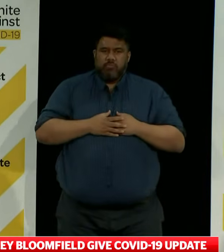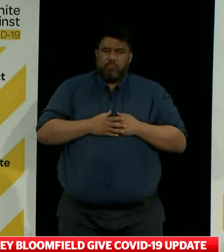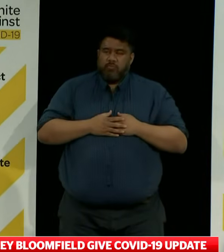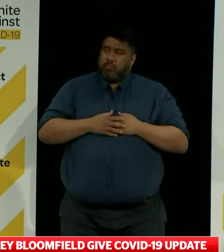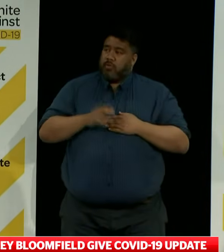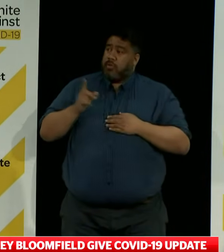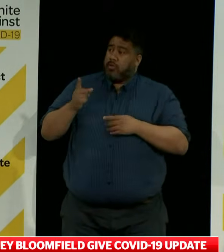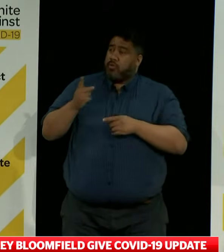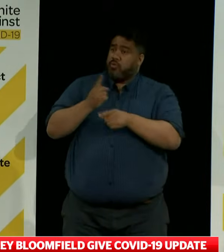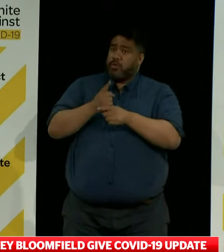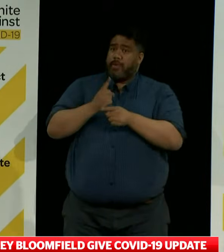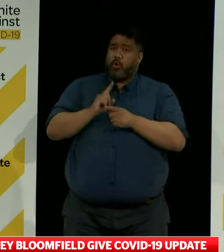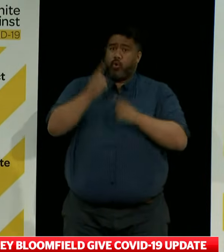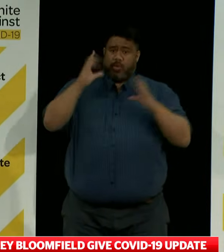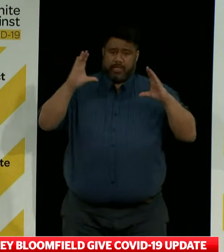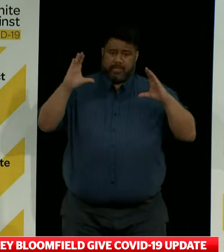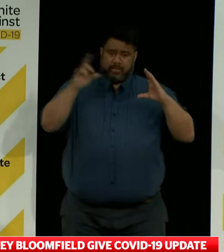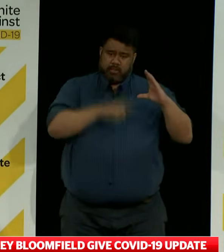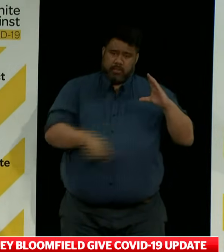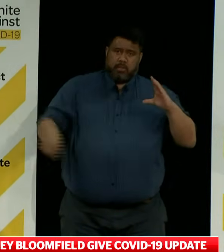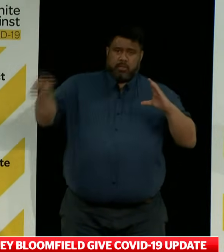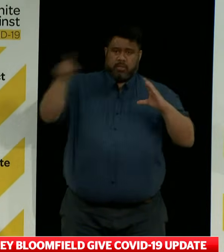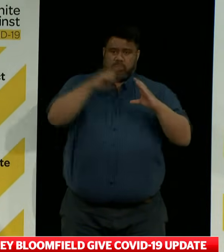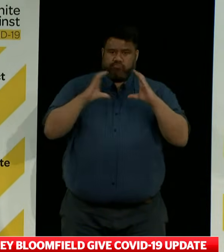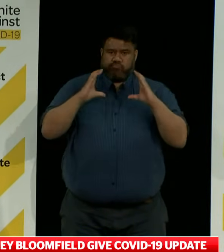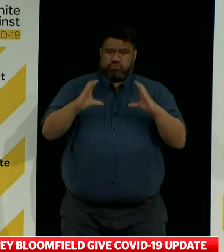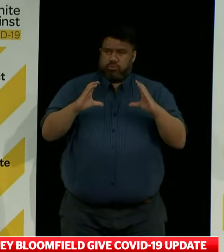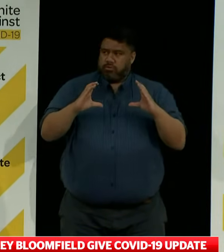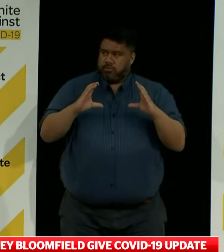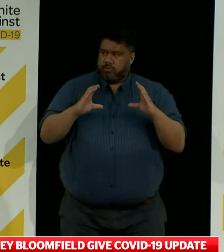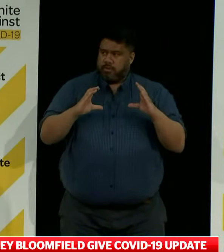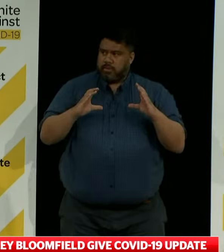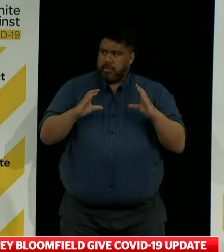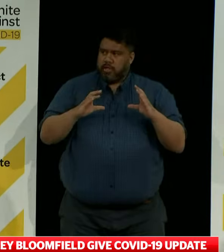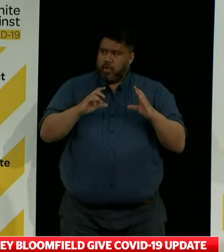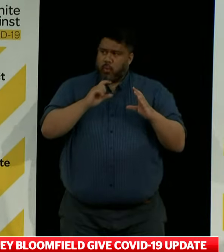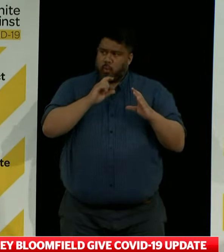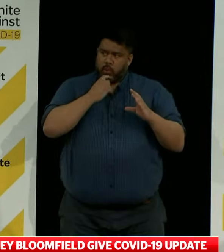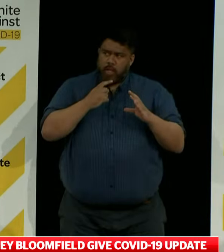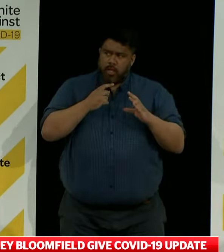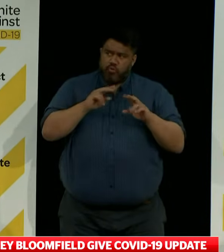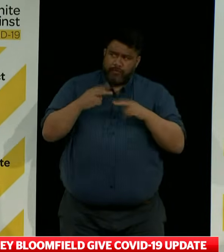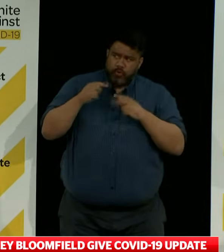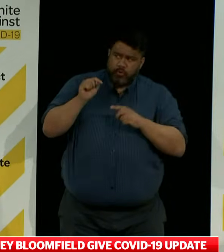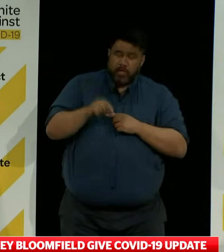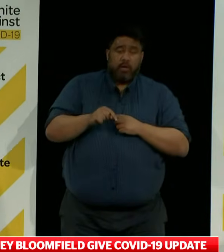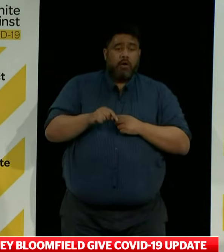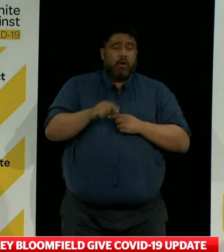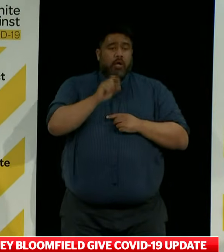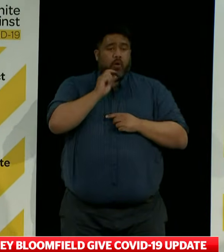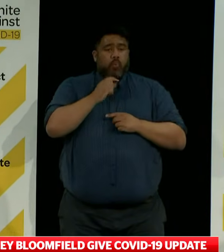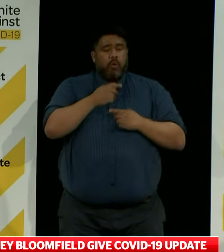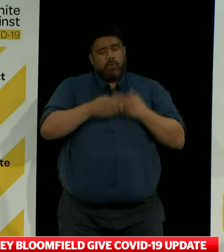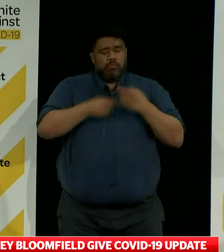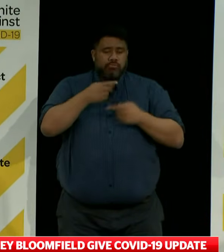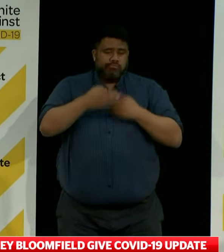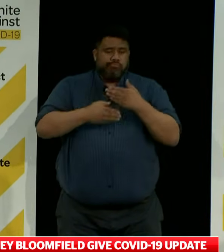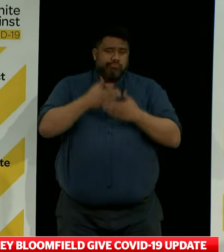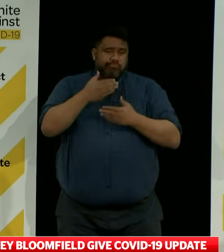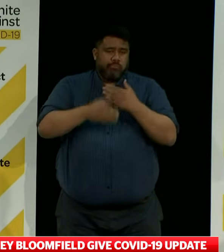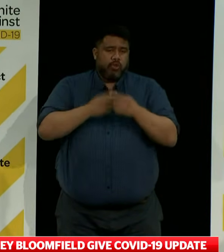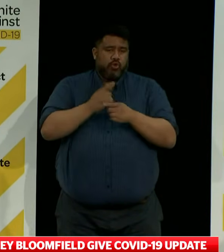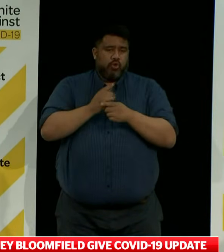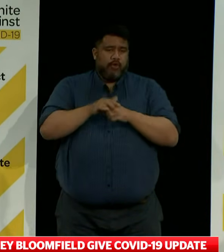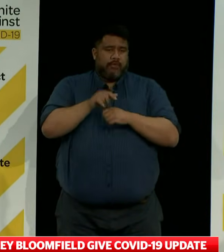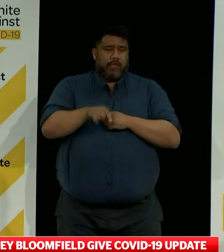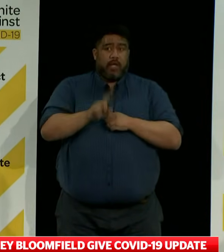about the boundary around Auckland. When's that likely to be? No, we'll keep that under constant assessment as well, basically as we move through, but we